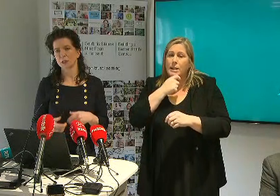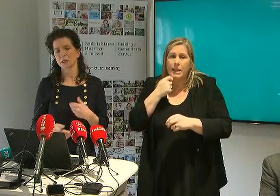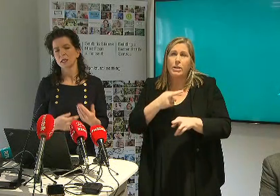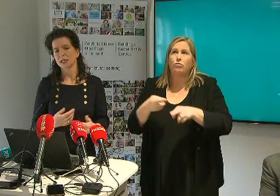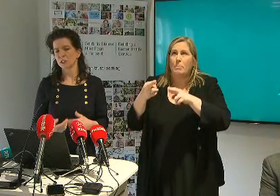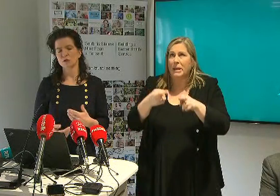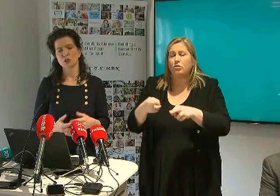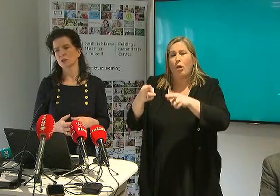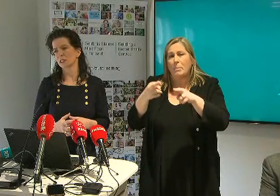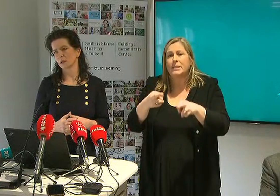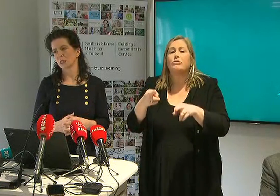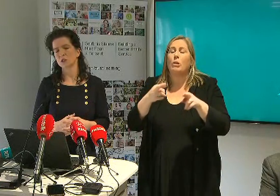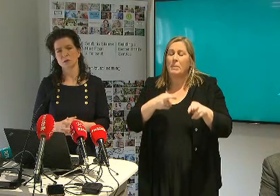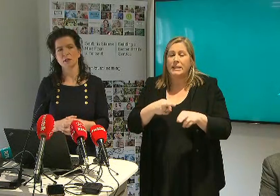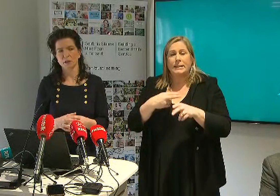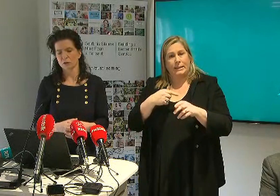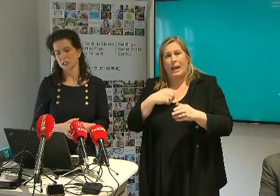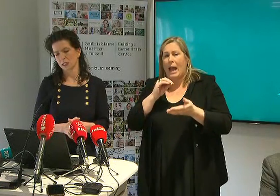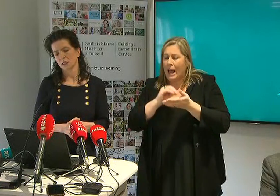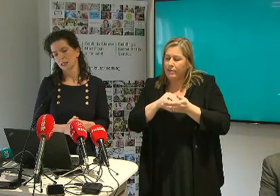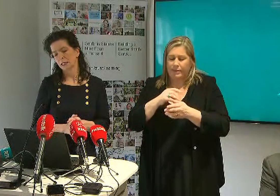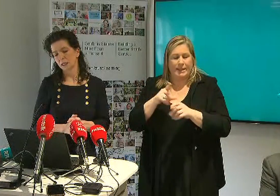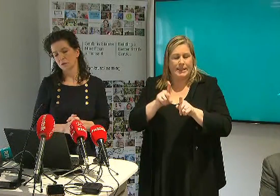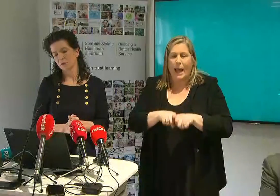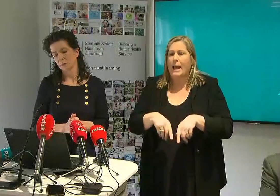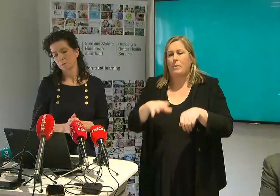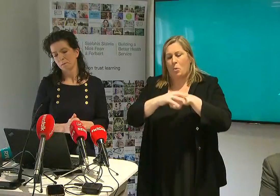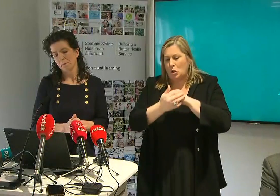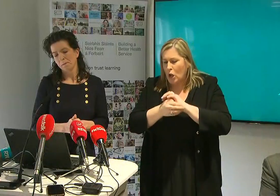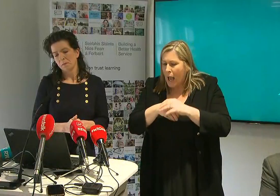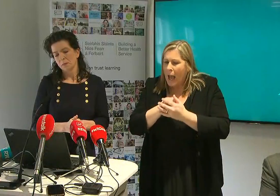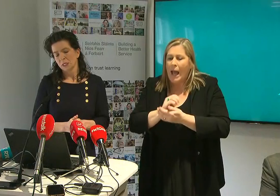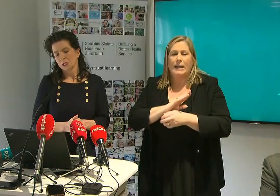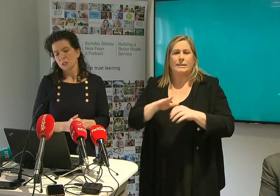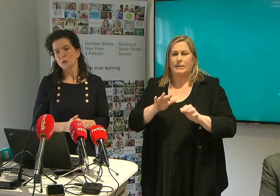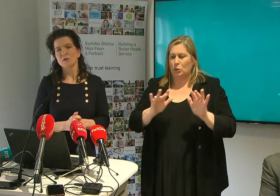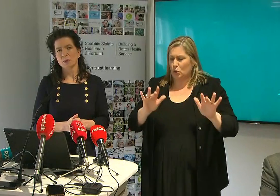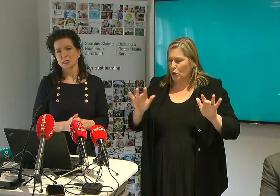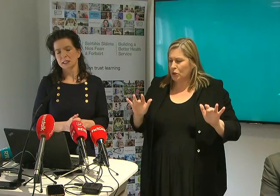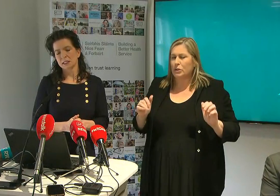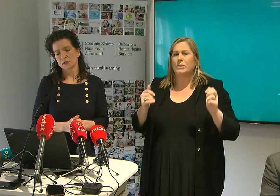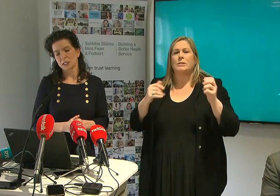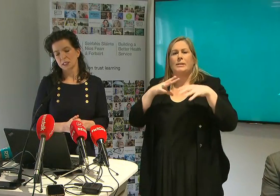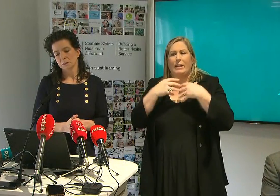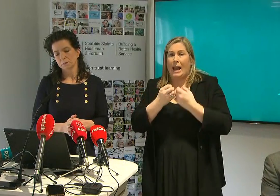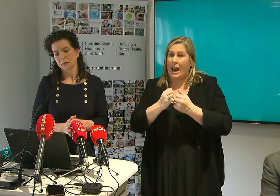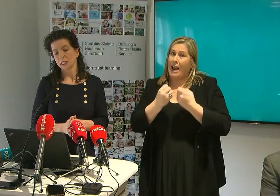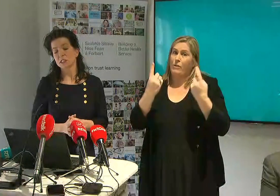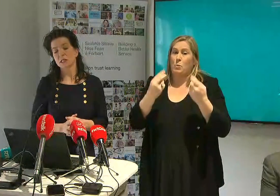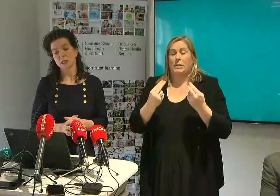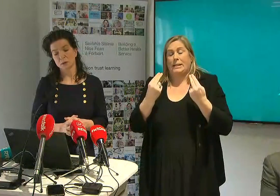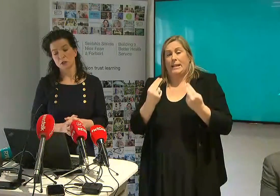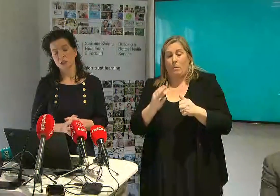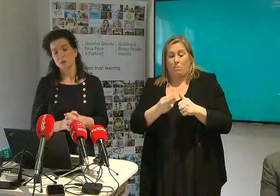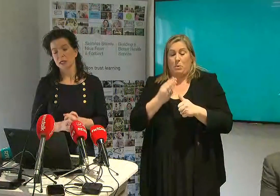time and learning and introducing them into our everyday life. So everybody needs to get ready. You